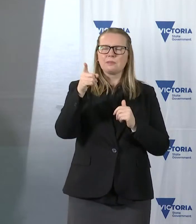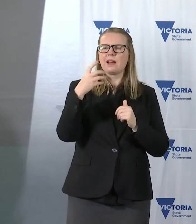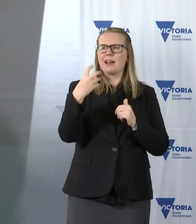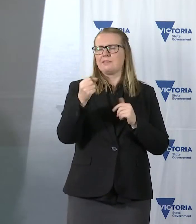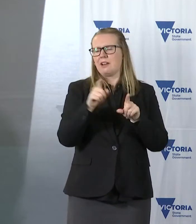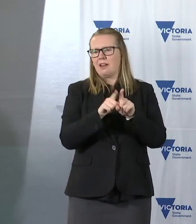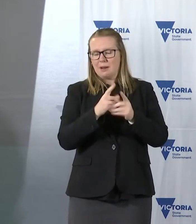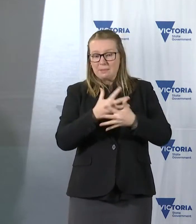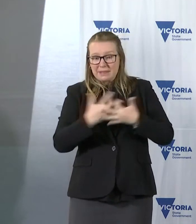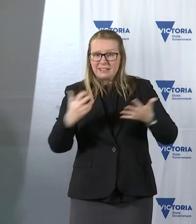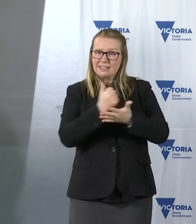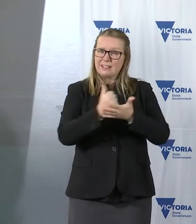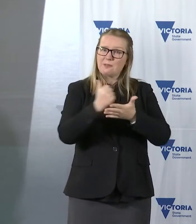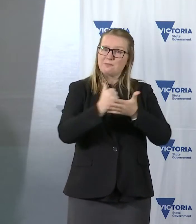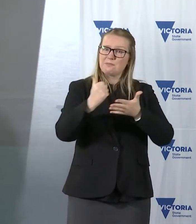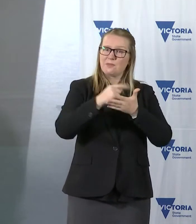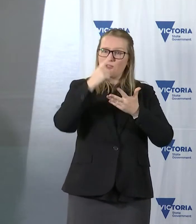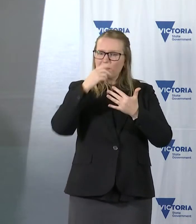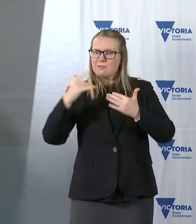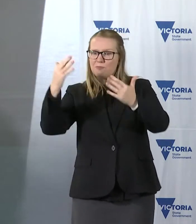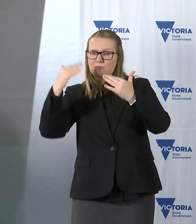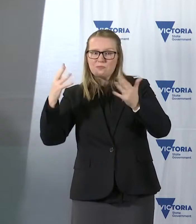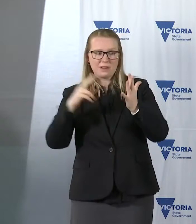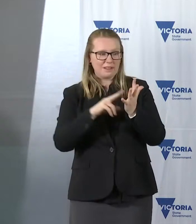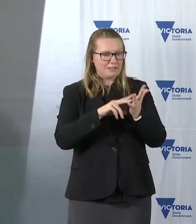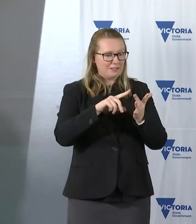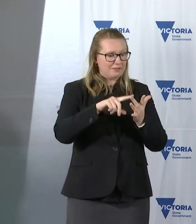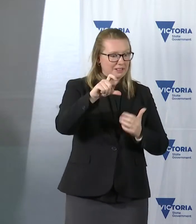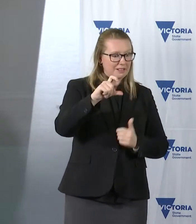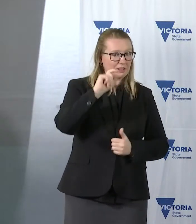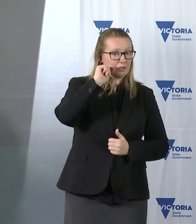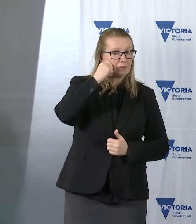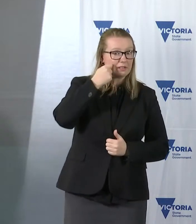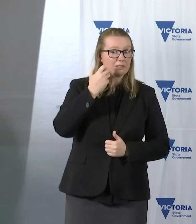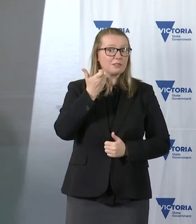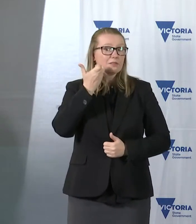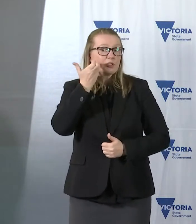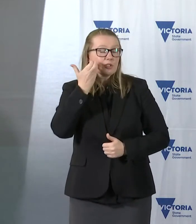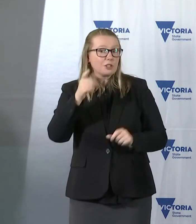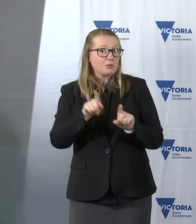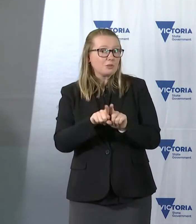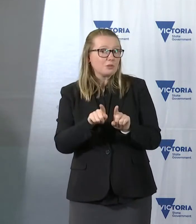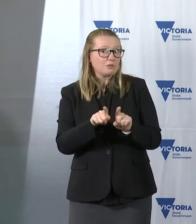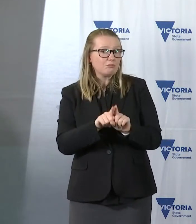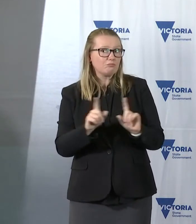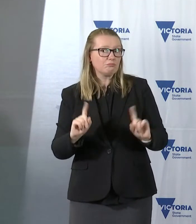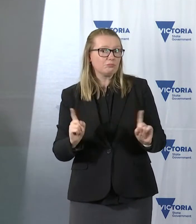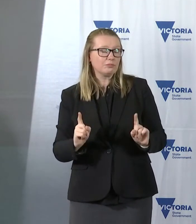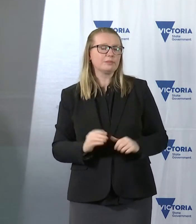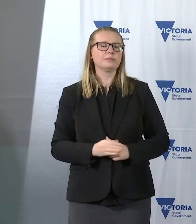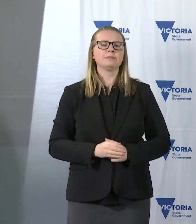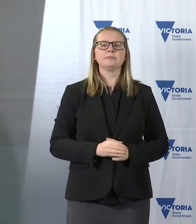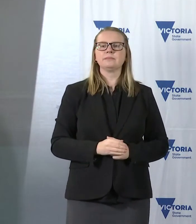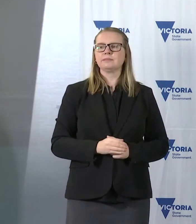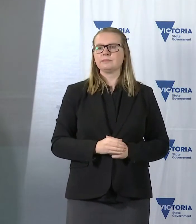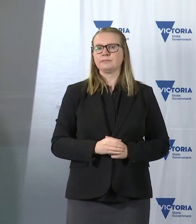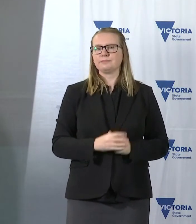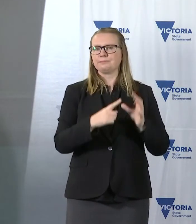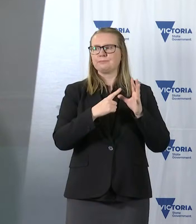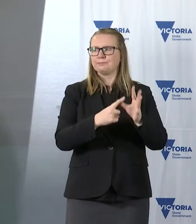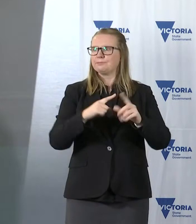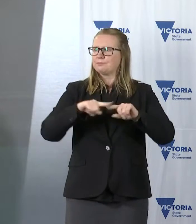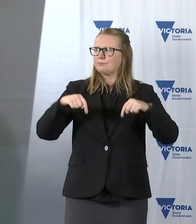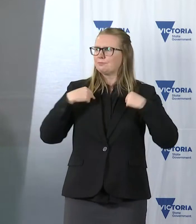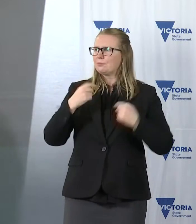of cases, but is it something that Victoria is looking at? Is that something we could do in the future? Yeah, we've looked at it right through. Again, very